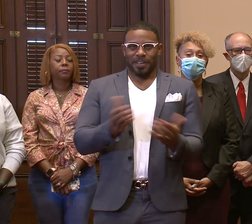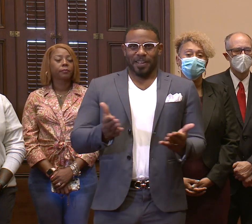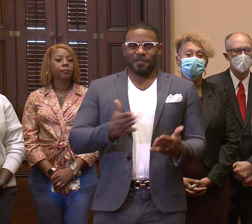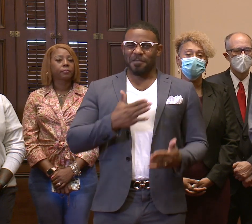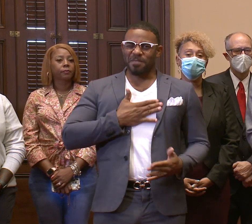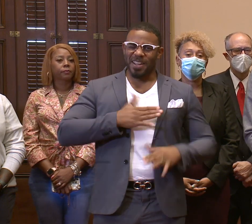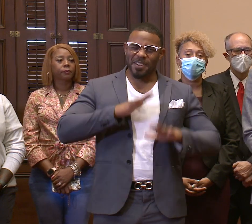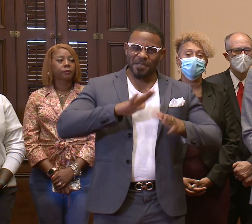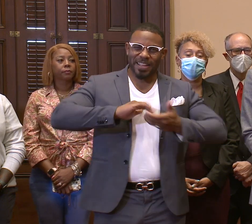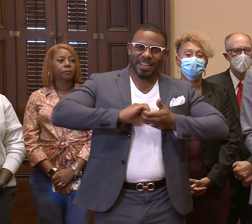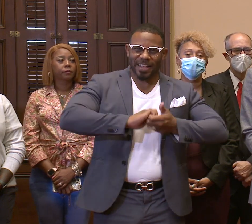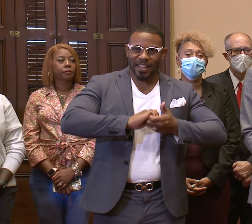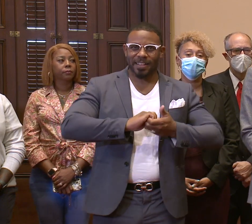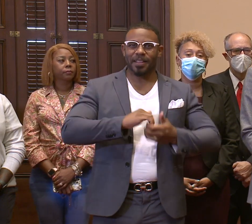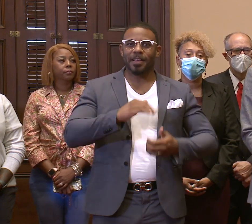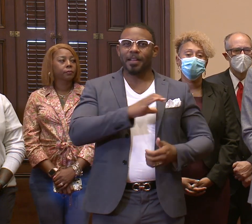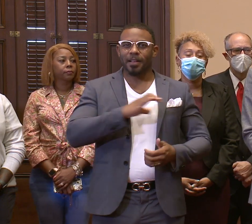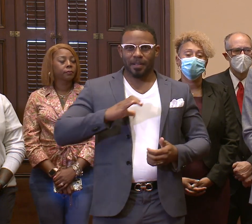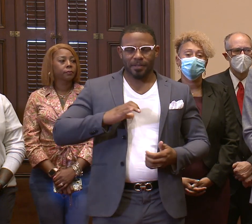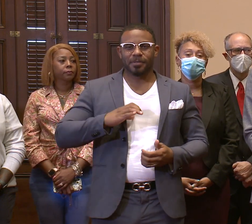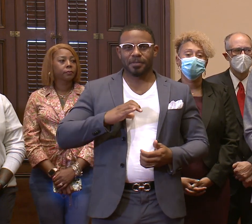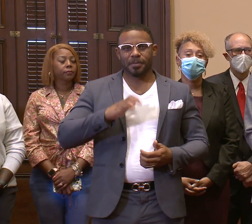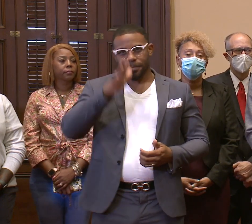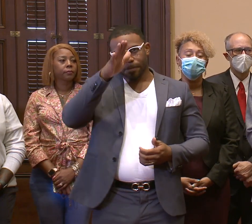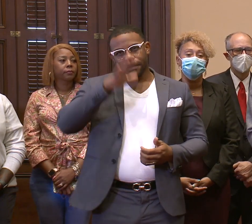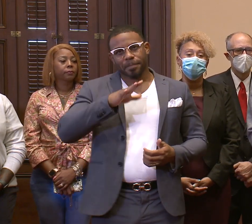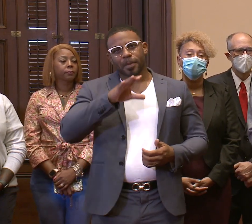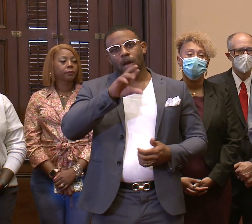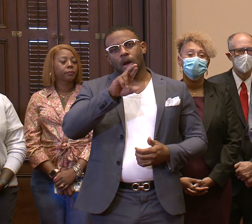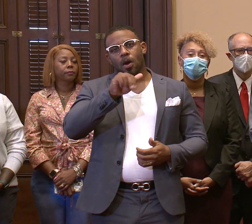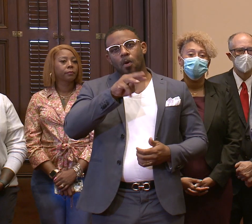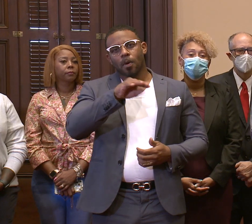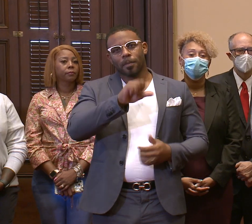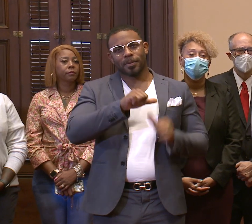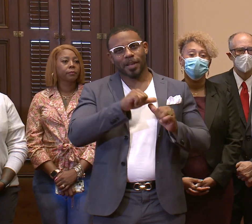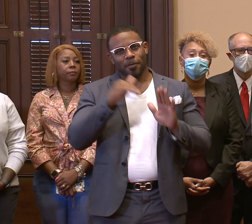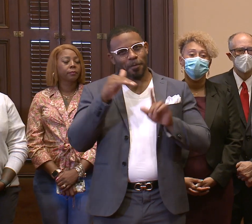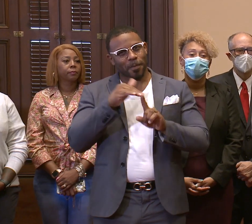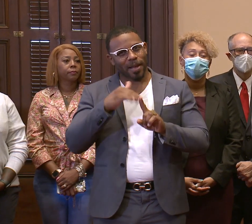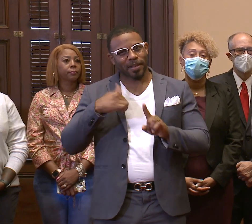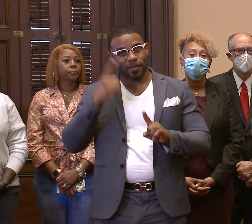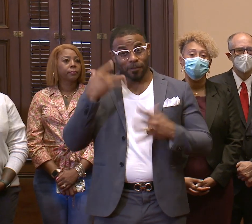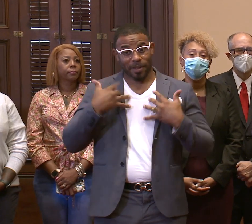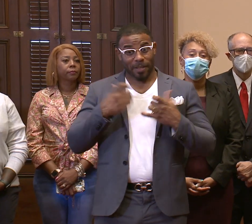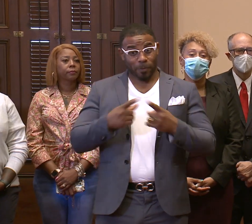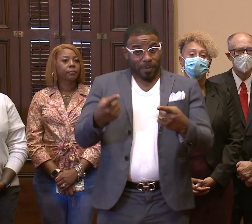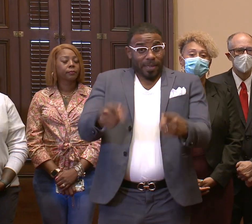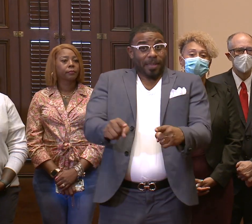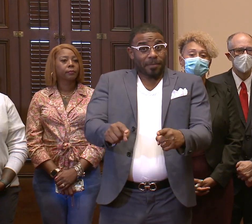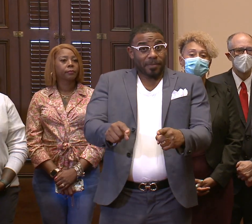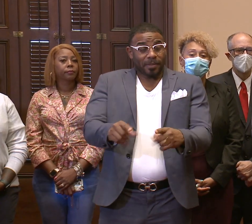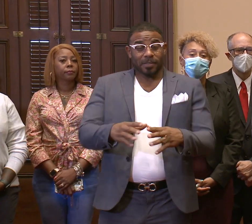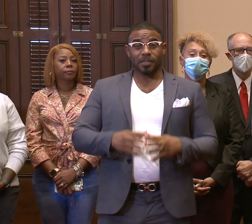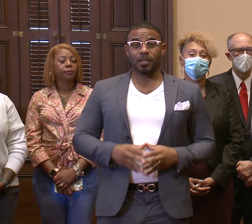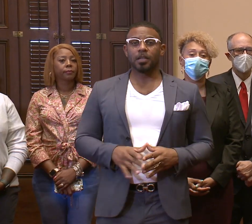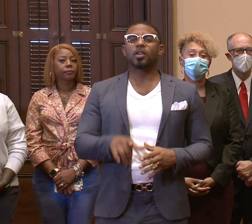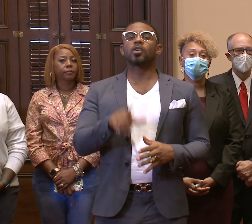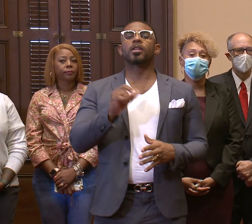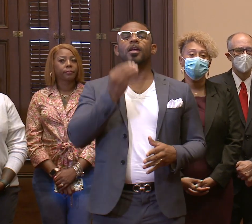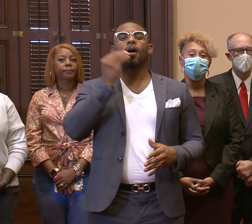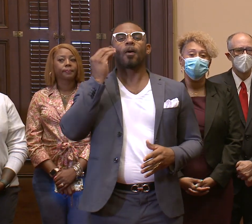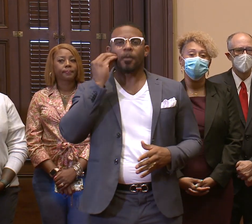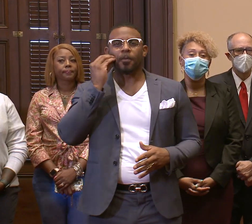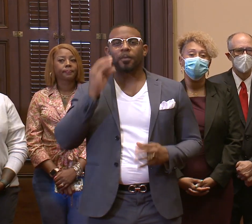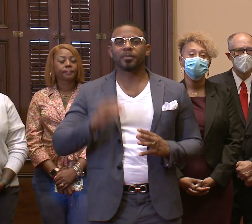with my great colleague, Councilmember Ramos, who constantly reminds us that for healing to happen, you need a